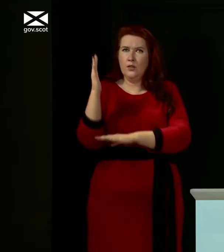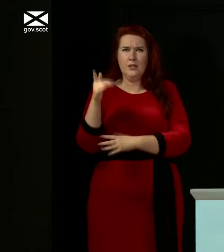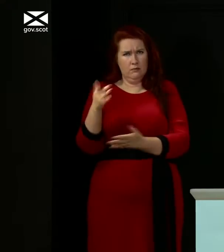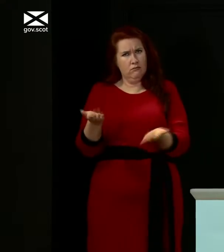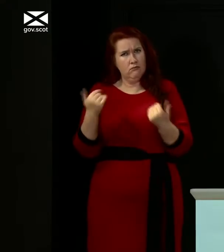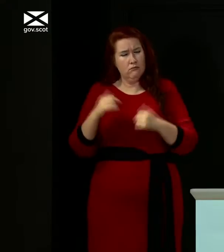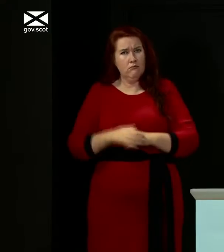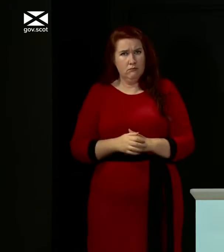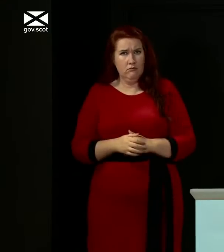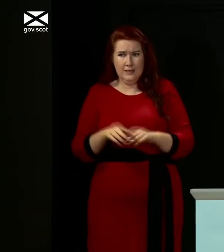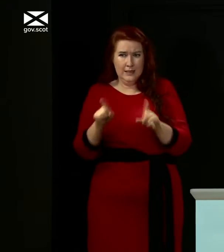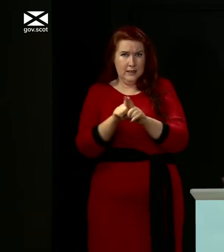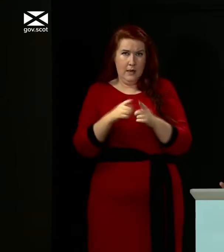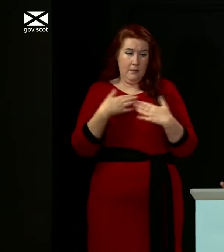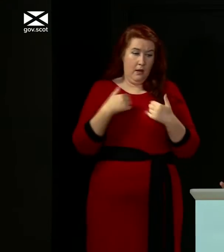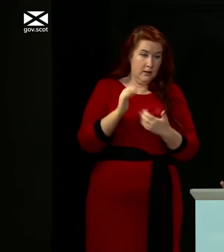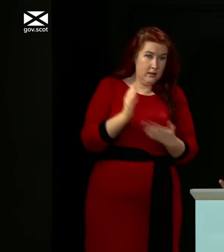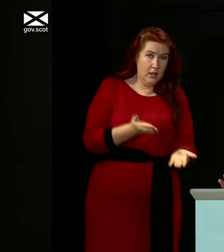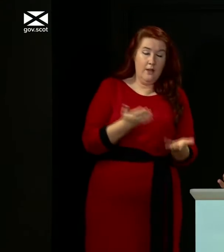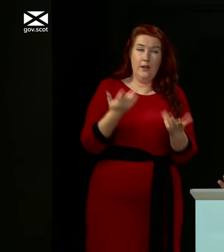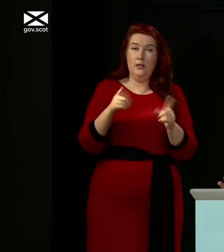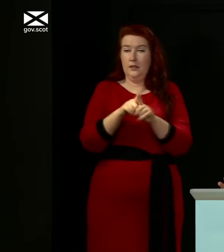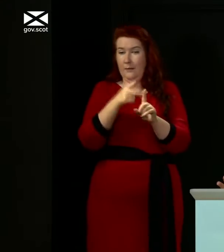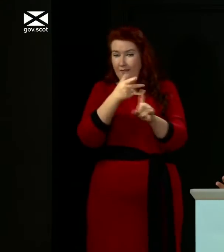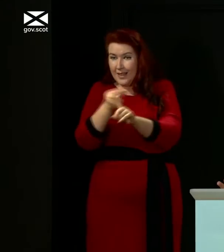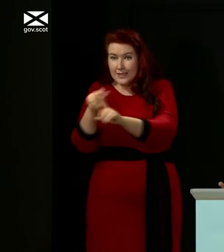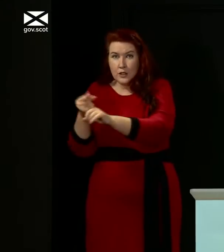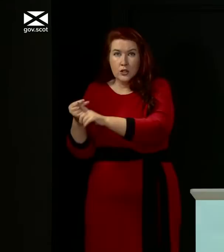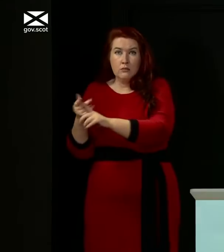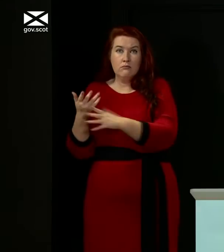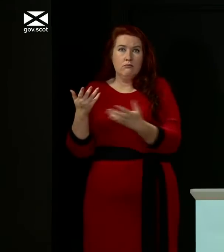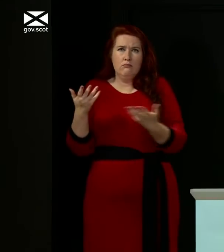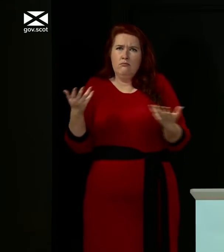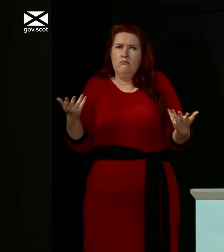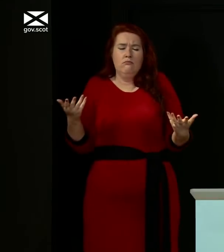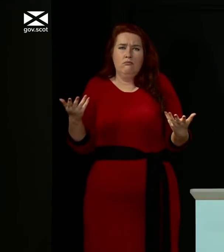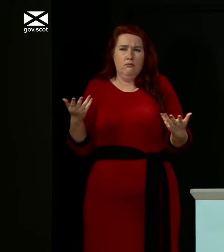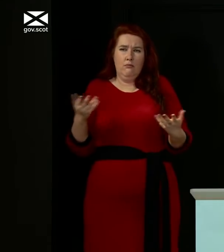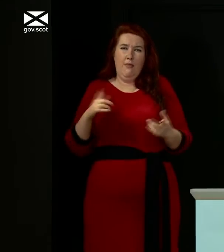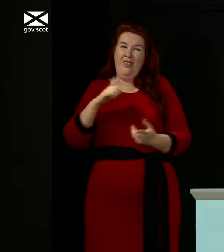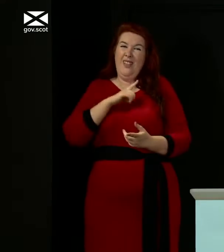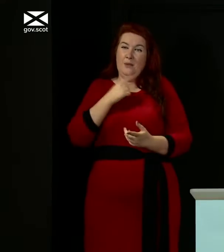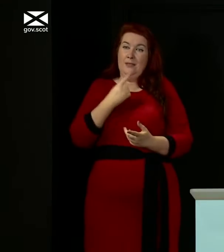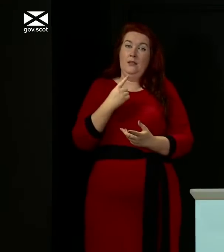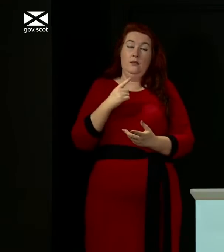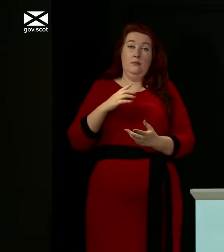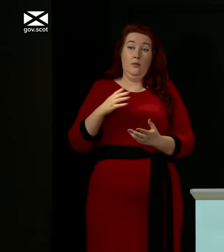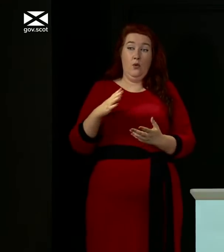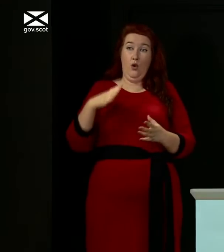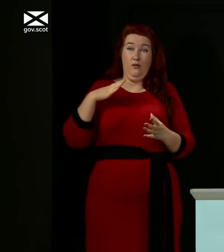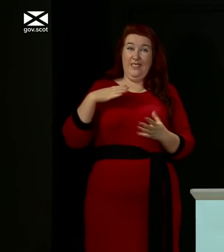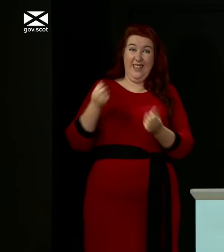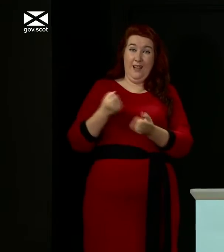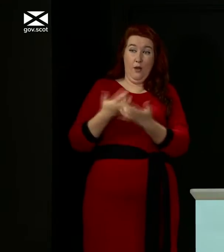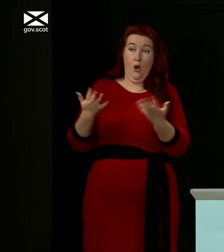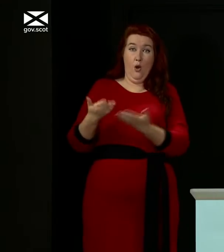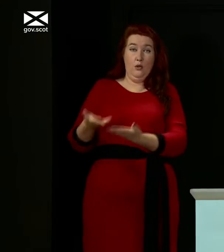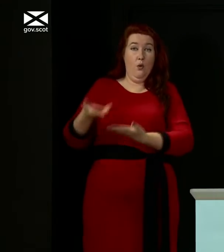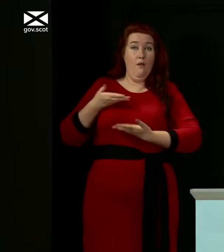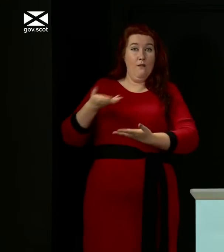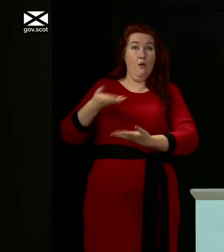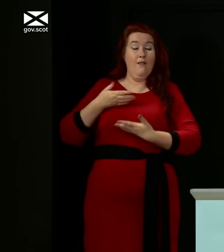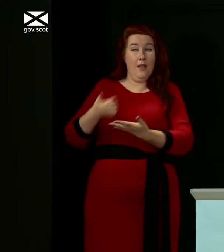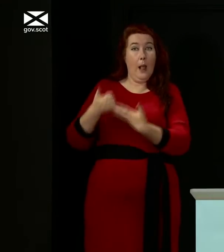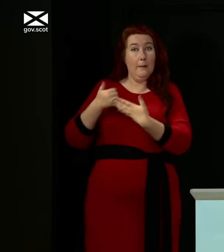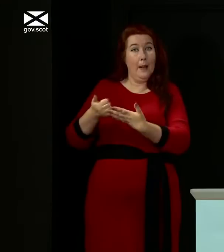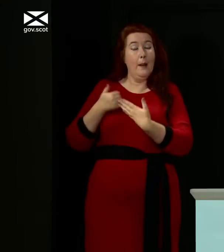And that's true in the health service, it will be true in the vaccination programme, and that's why I made mention of all the offers of help we are getting, and we will explore